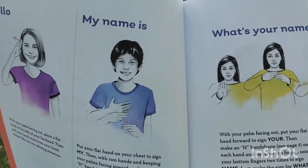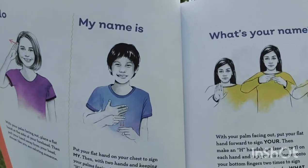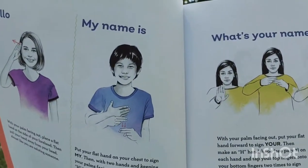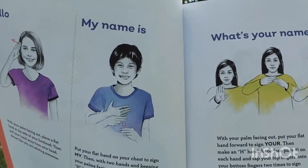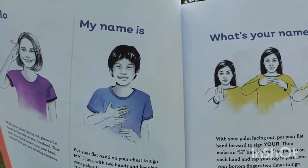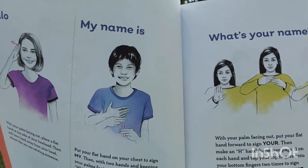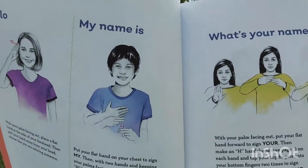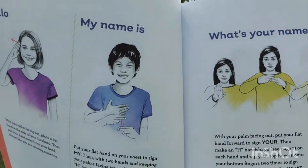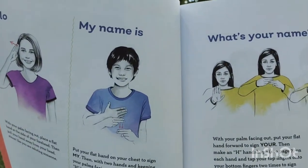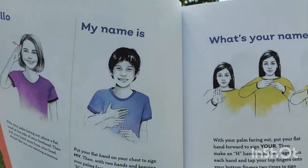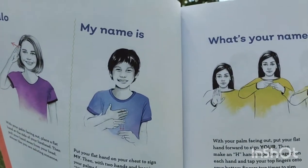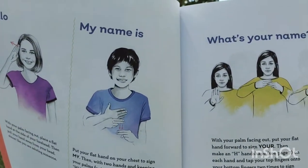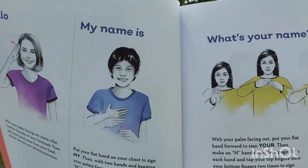Illustrations.